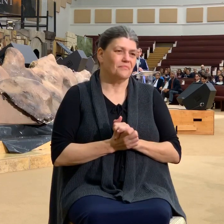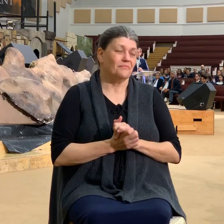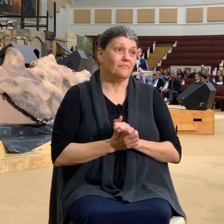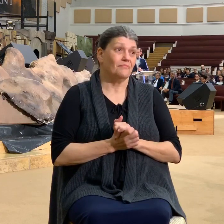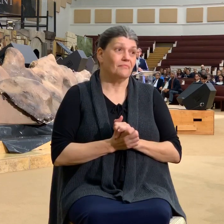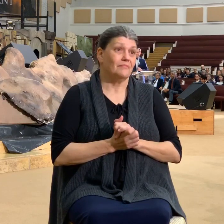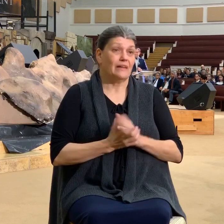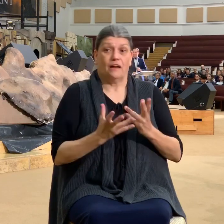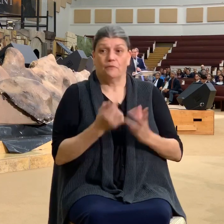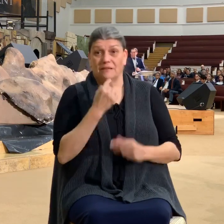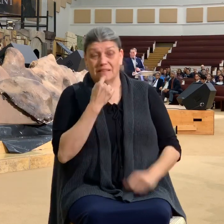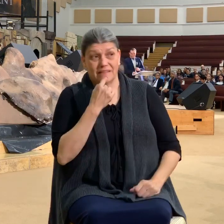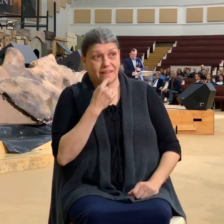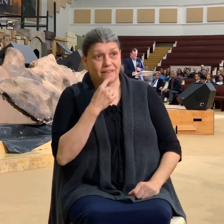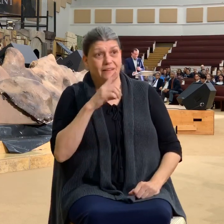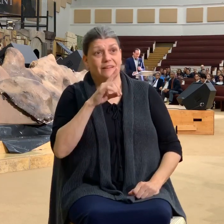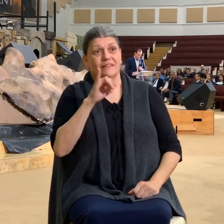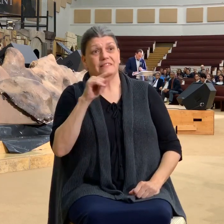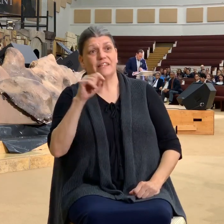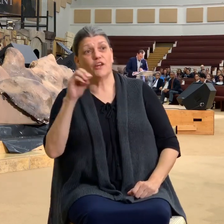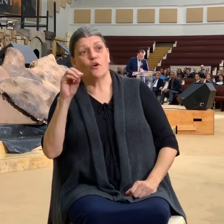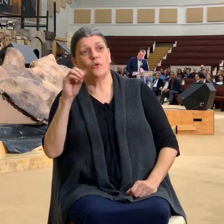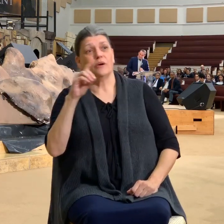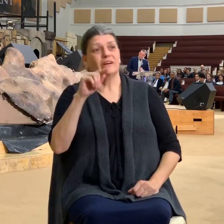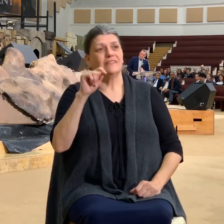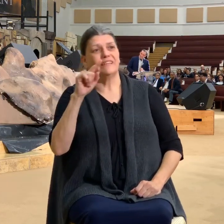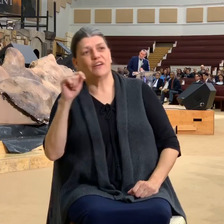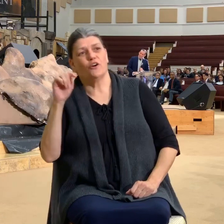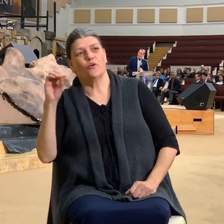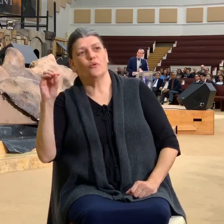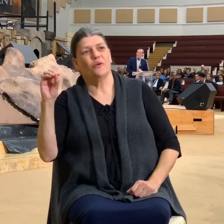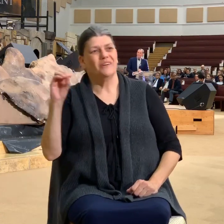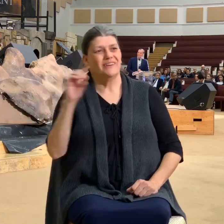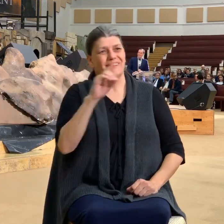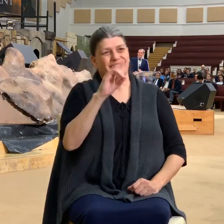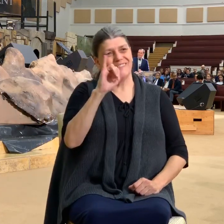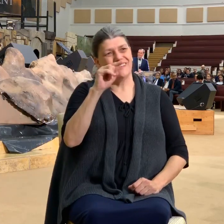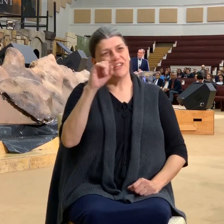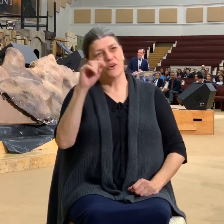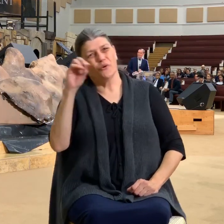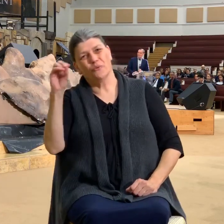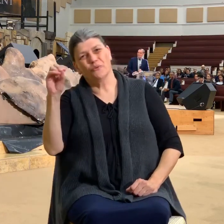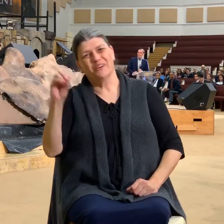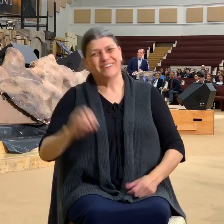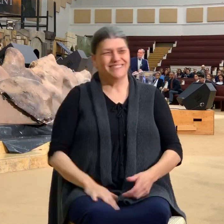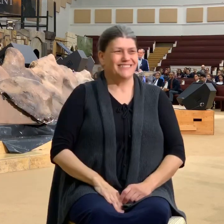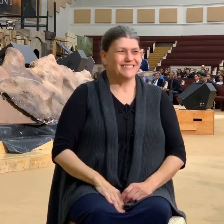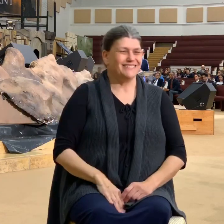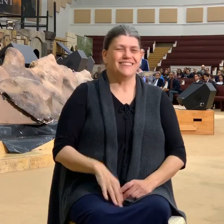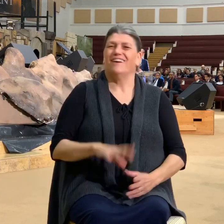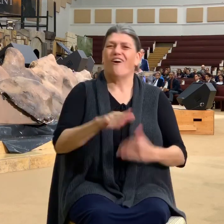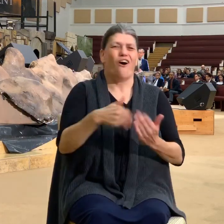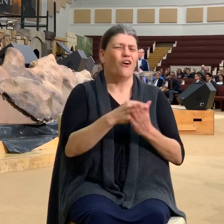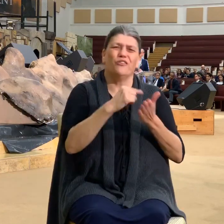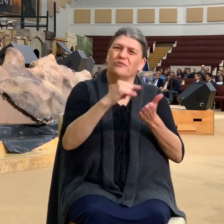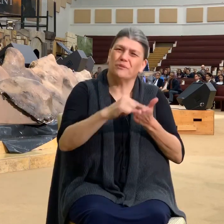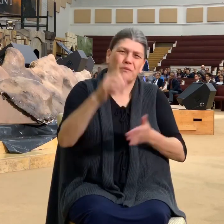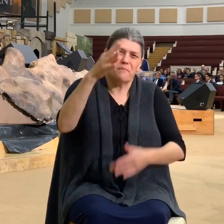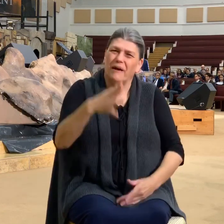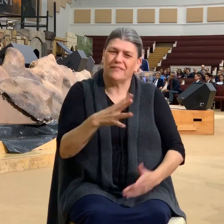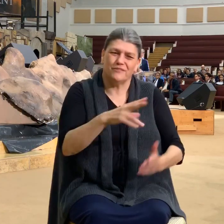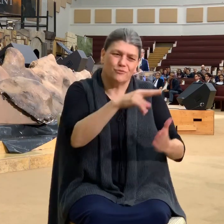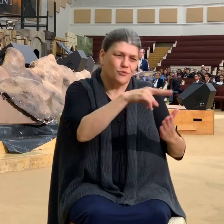I would just say ditto, ditto, ditto, and especially when it comes to all of the scripture that Pastor has mentioned tonight and